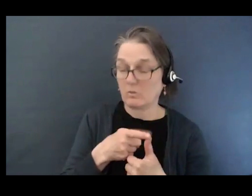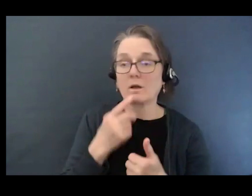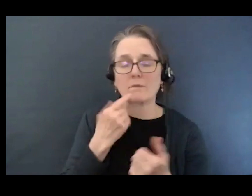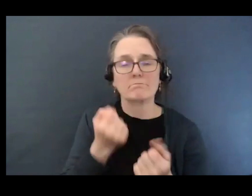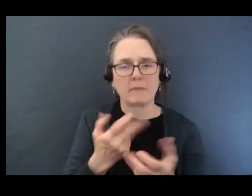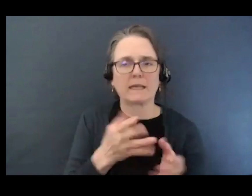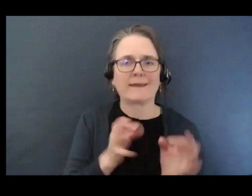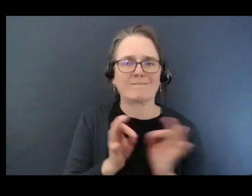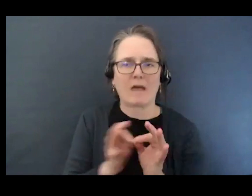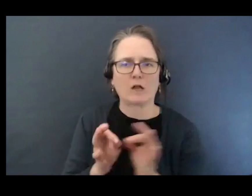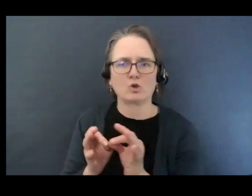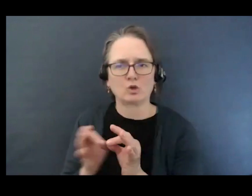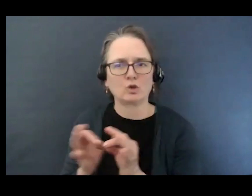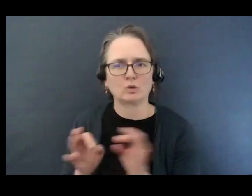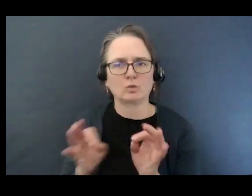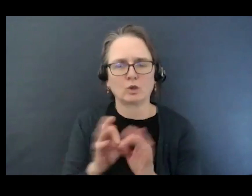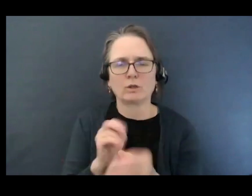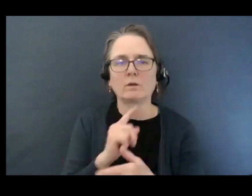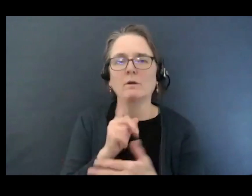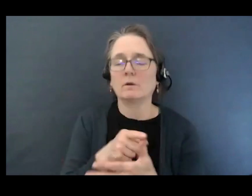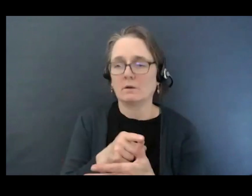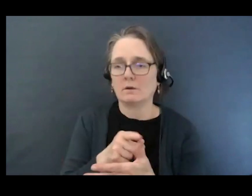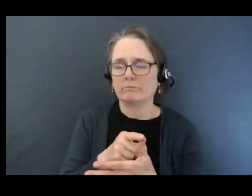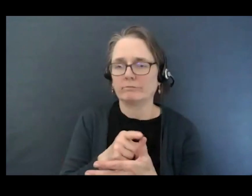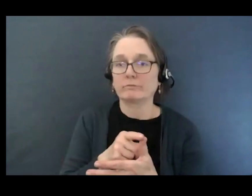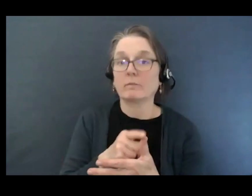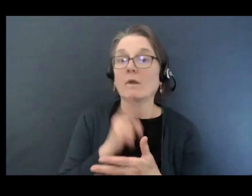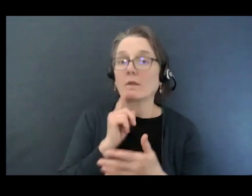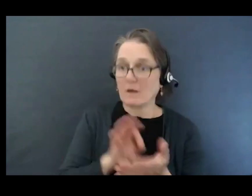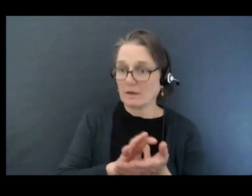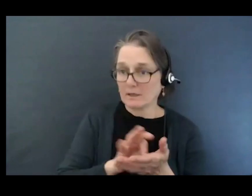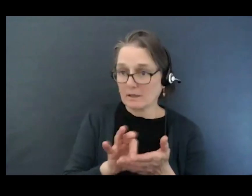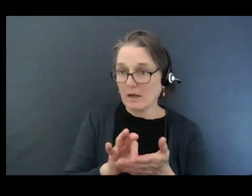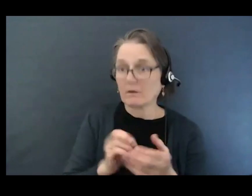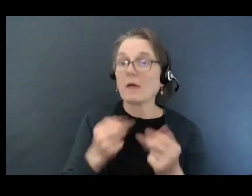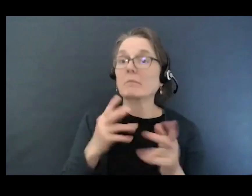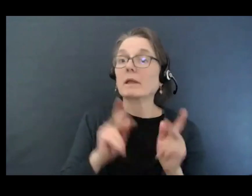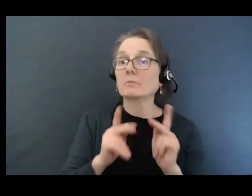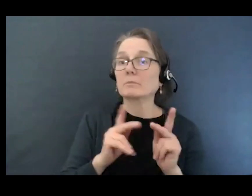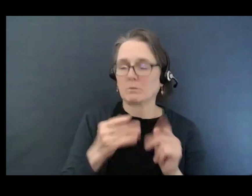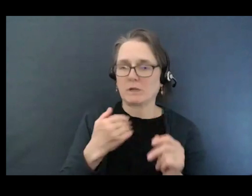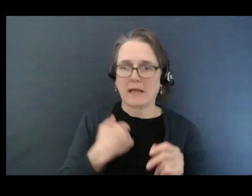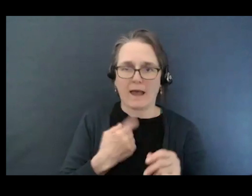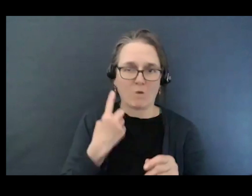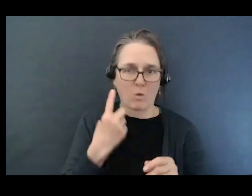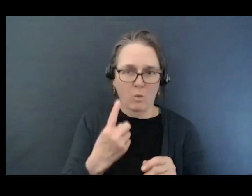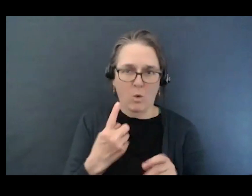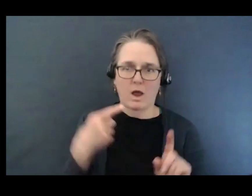having a single destination in general, 1 minute away from them.